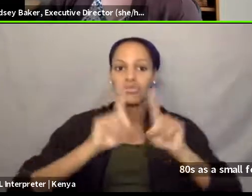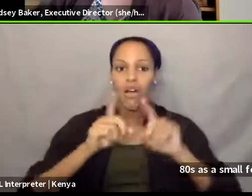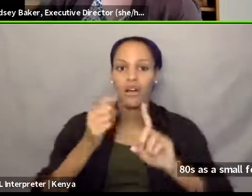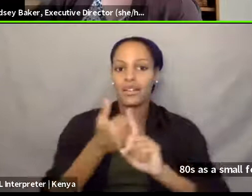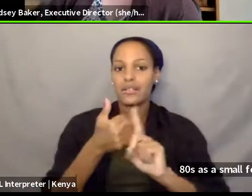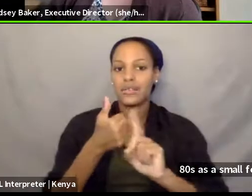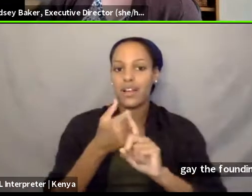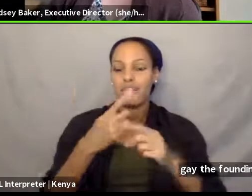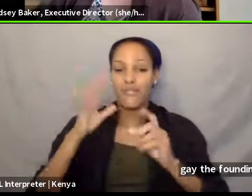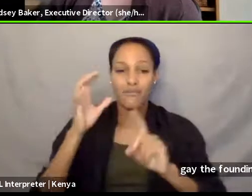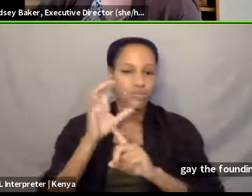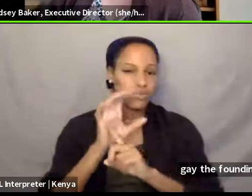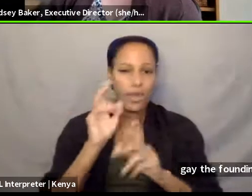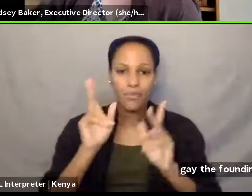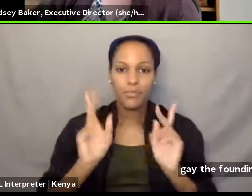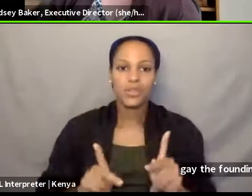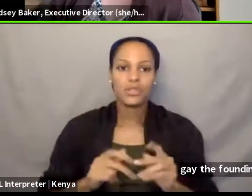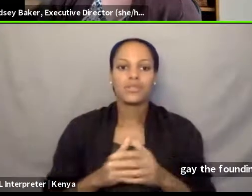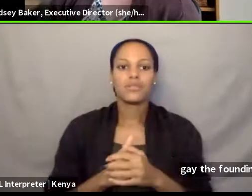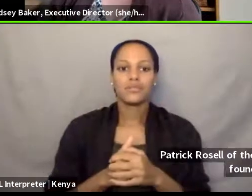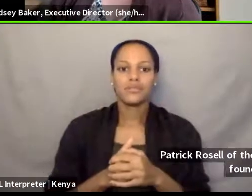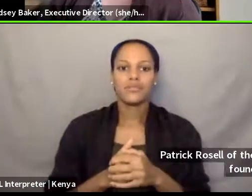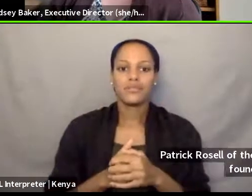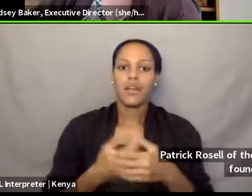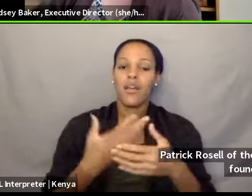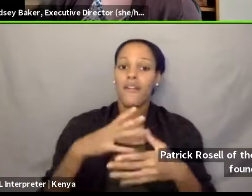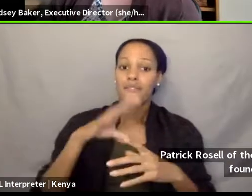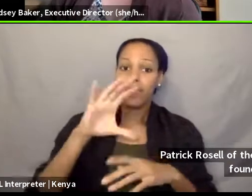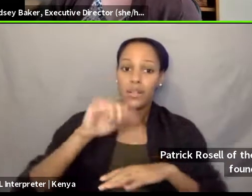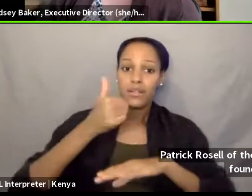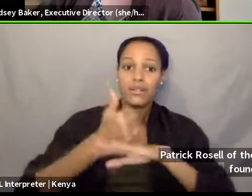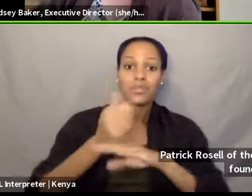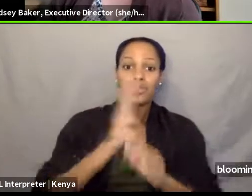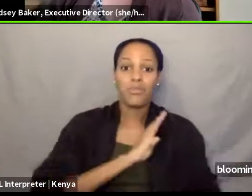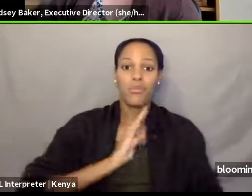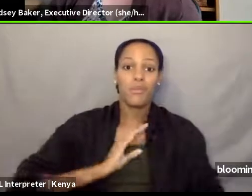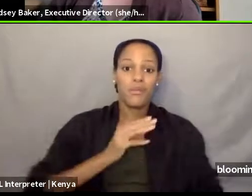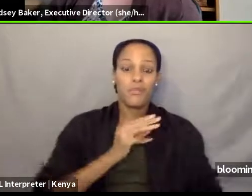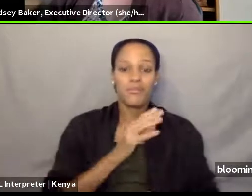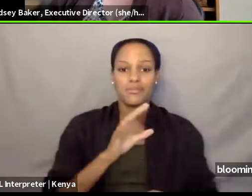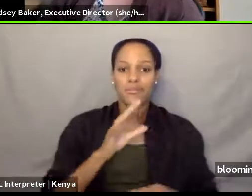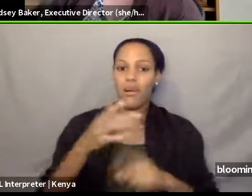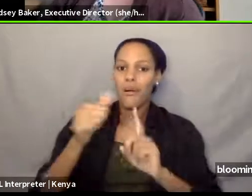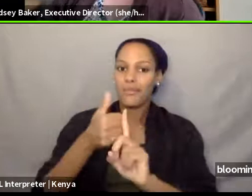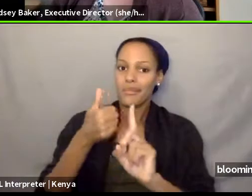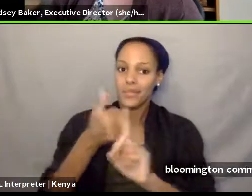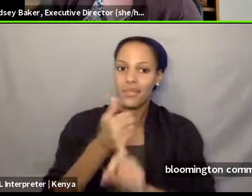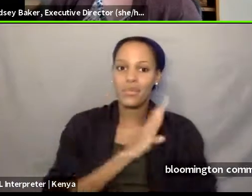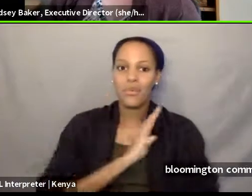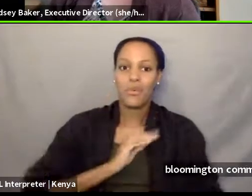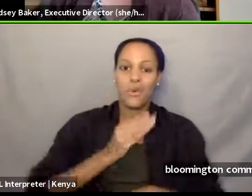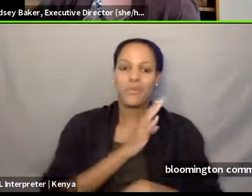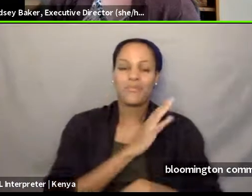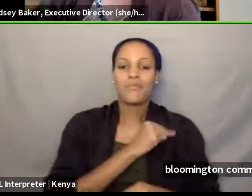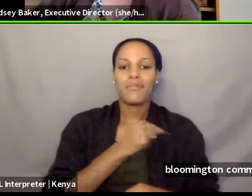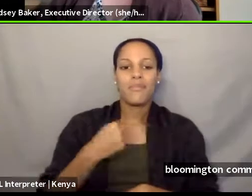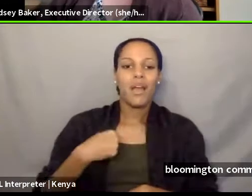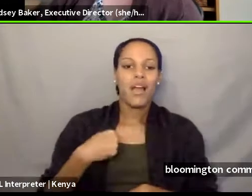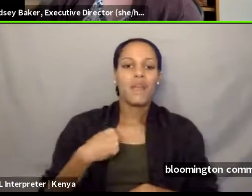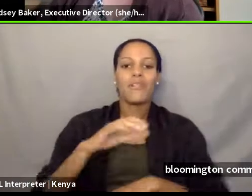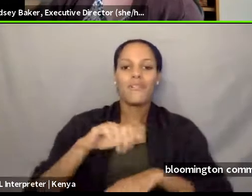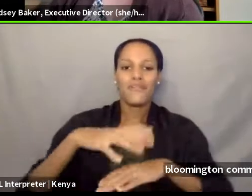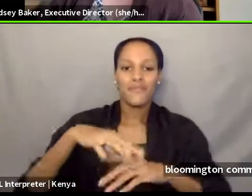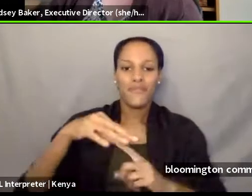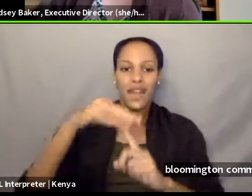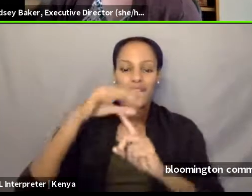founding board member of the Bloomington Community Orchard, a nonprofit Free Fruit for All Food Justice and Joy